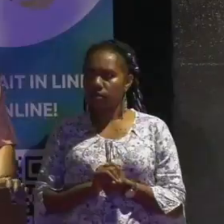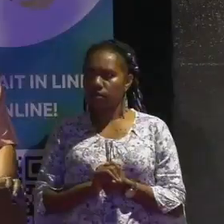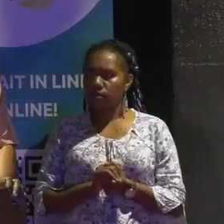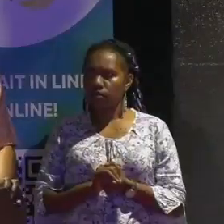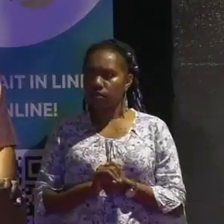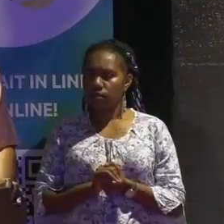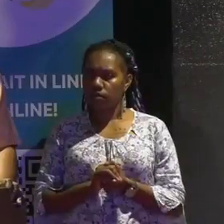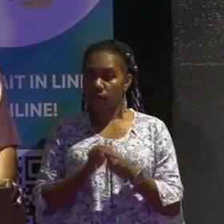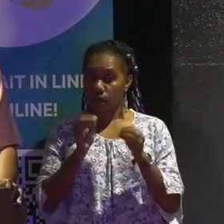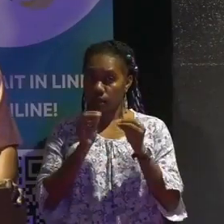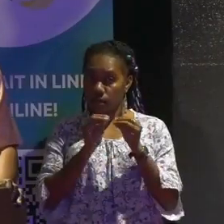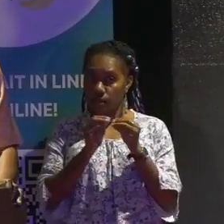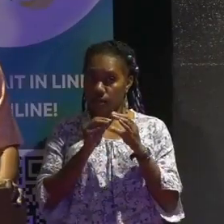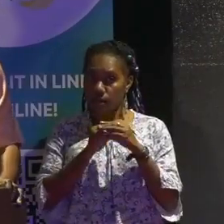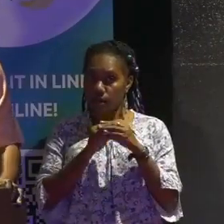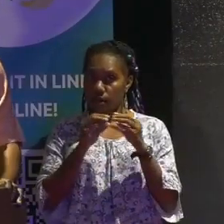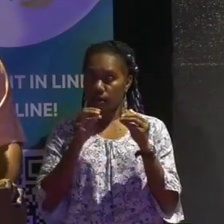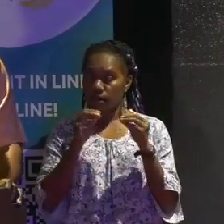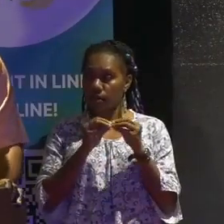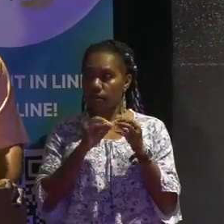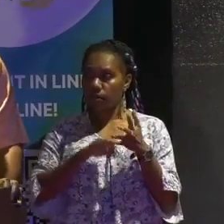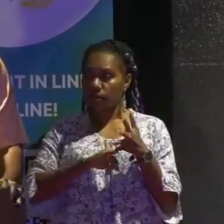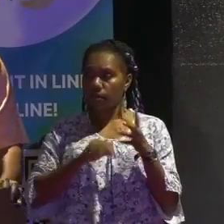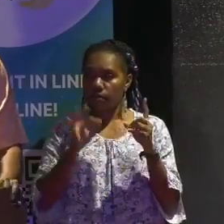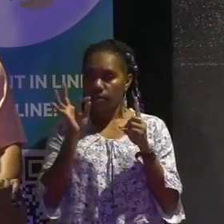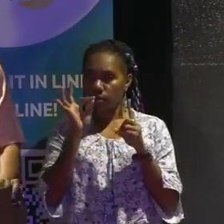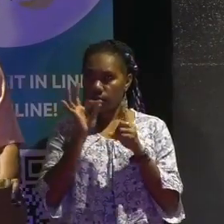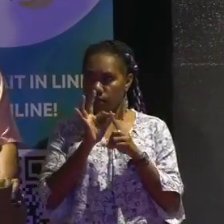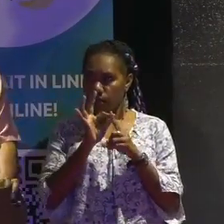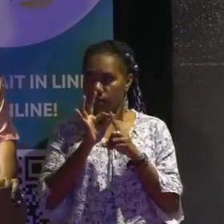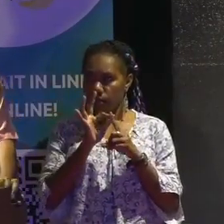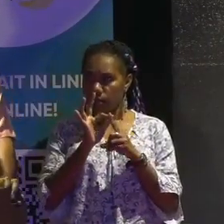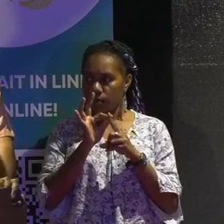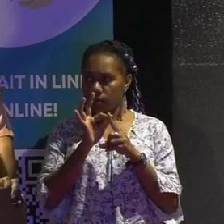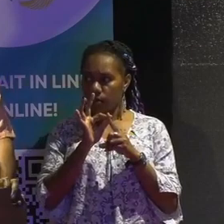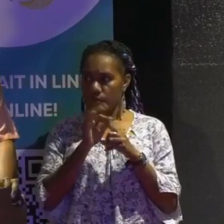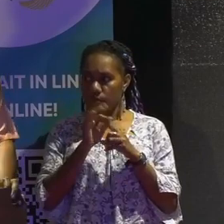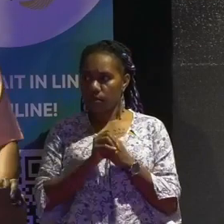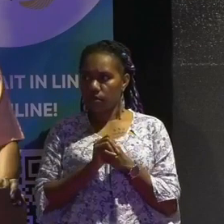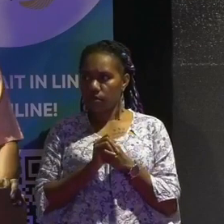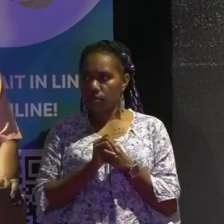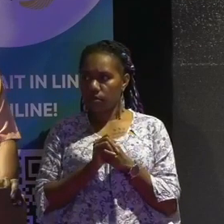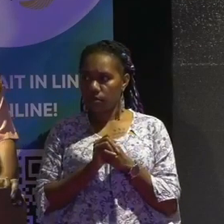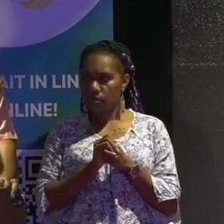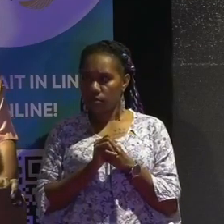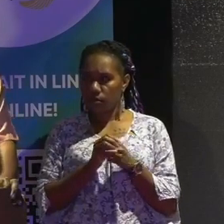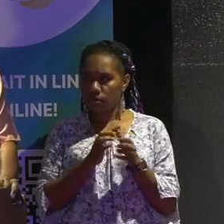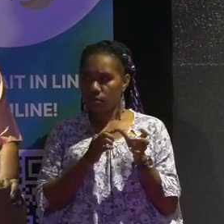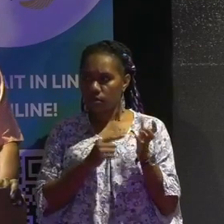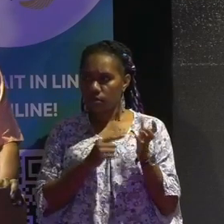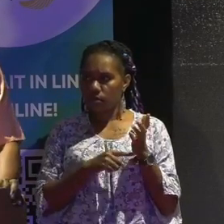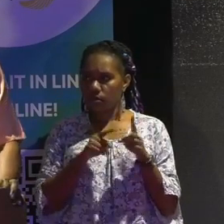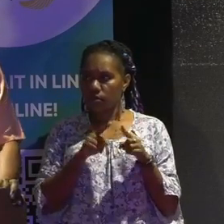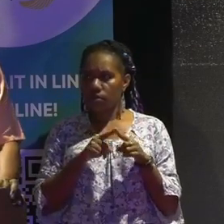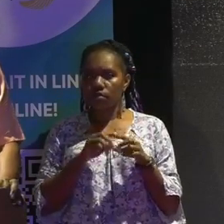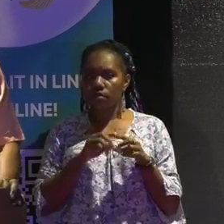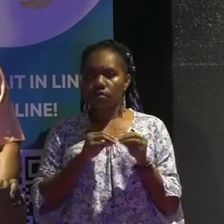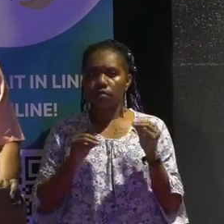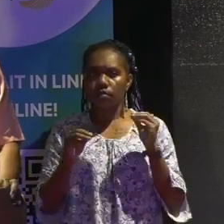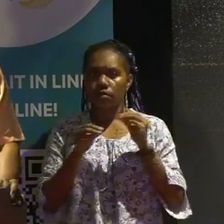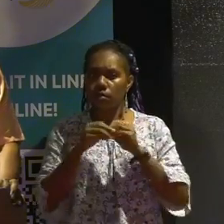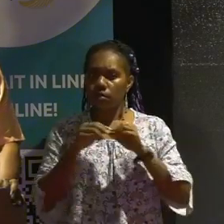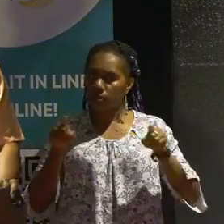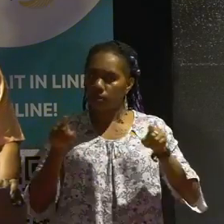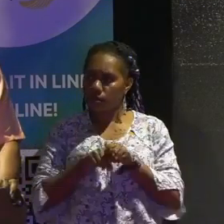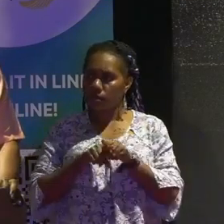that's a very good comment. We also, the tax officers, are just like you who are salary wage earners here. We are all paying